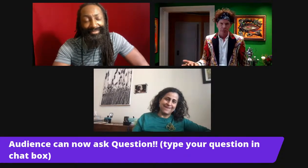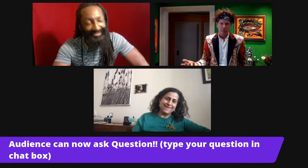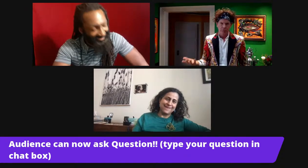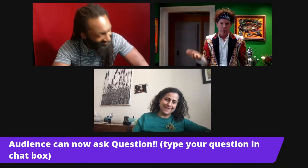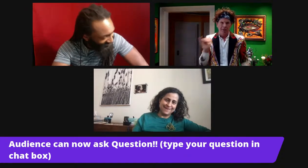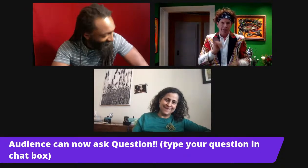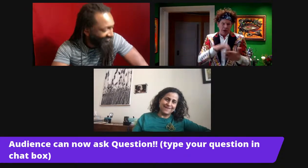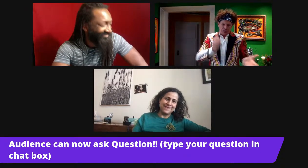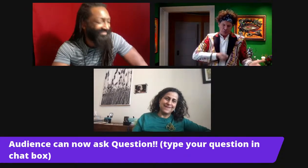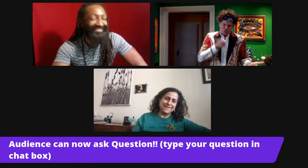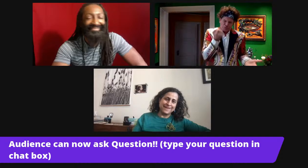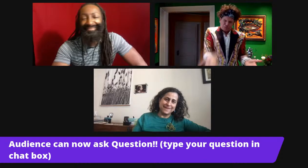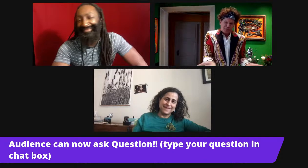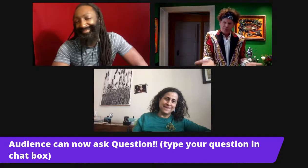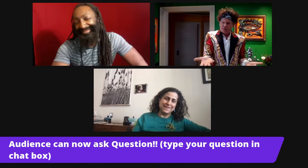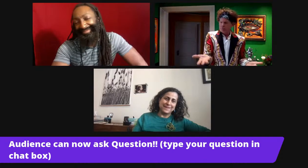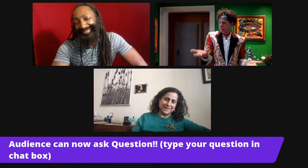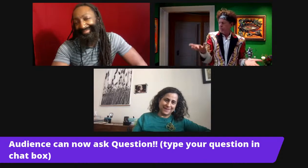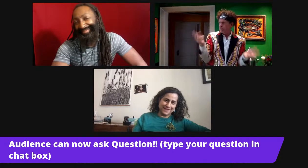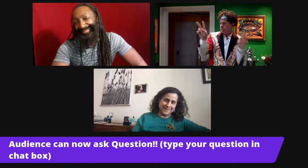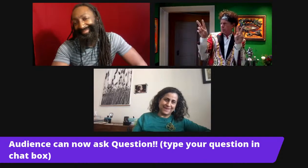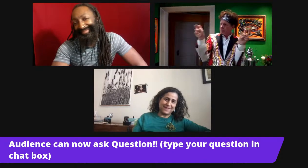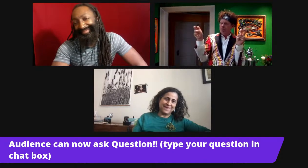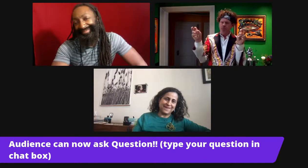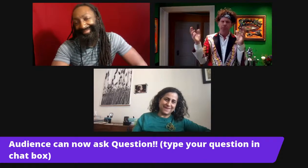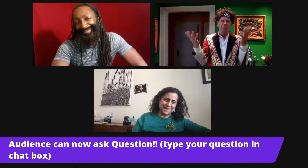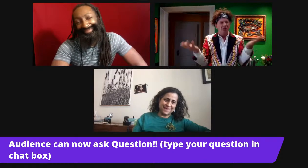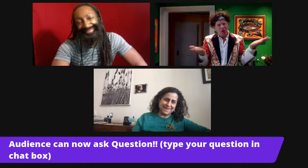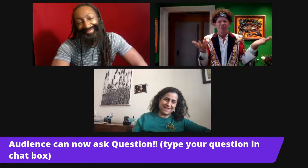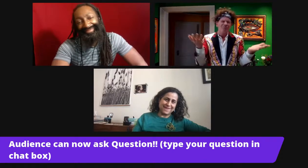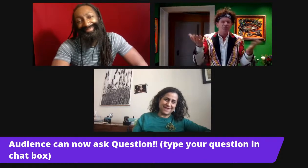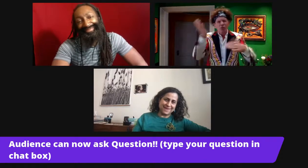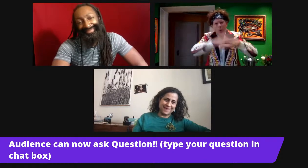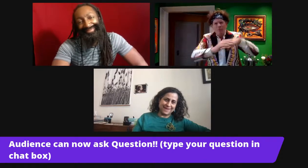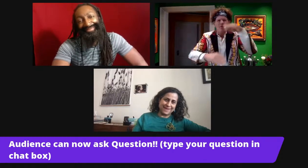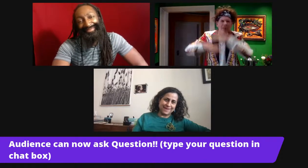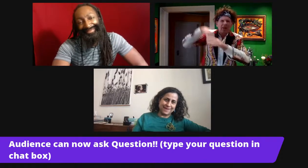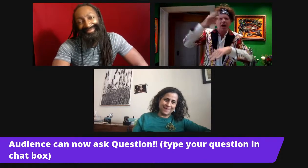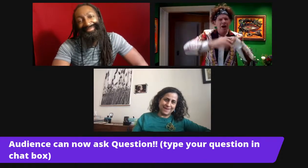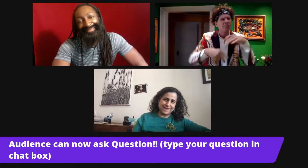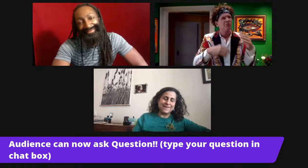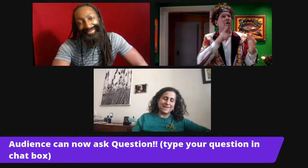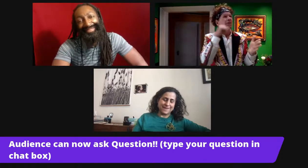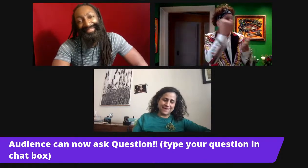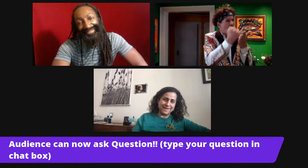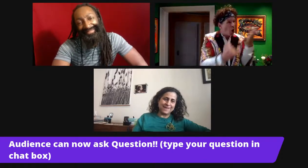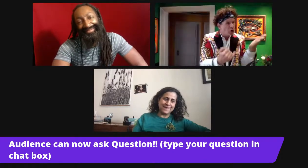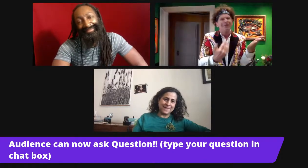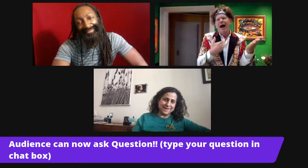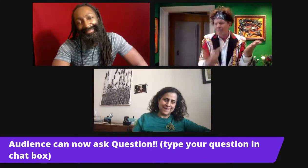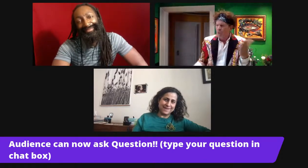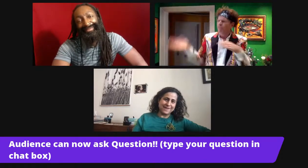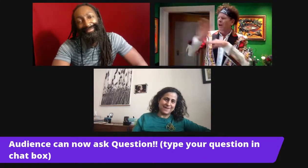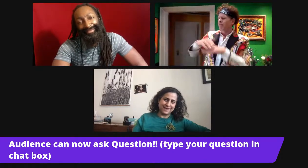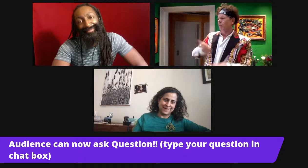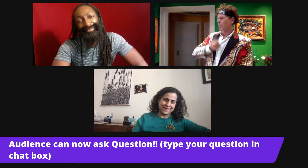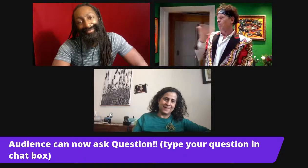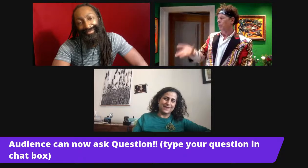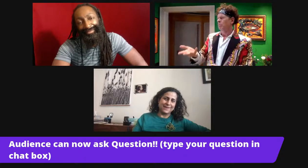And so that's Firebird, taking the English form and pulling it out in a poetic way. So it's layers. So deaf